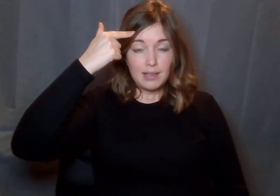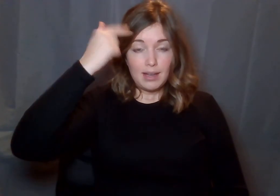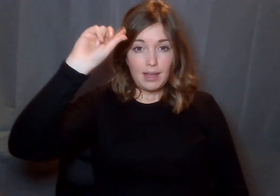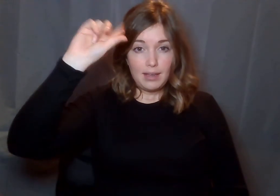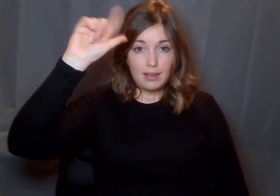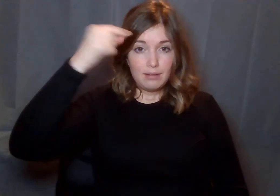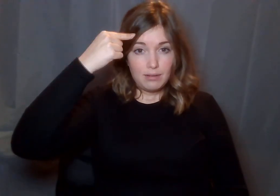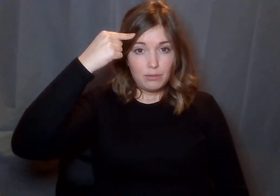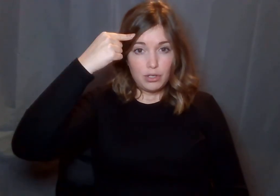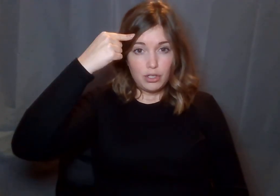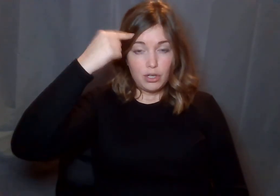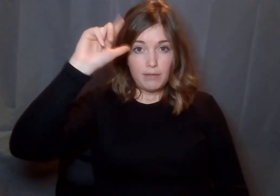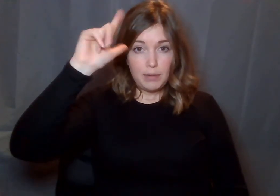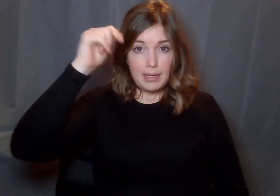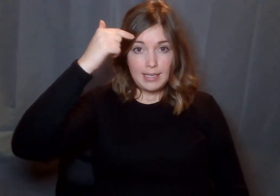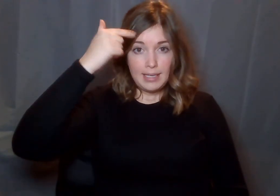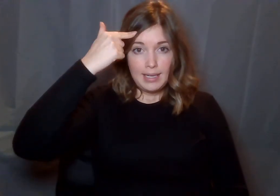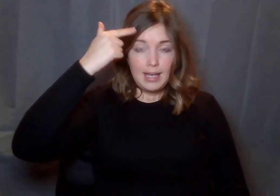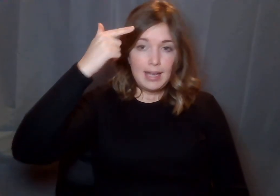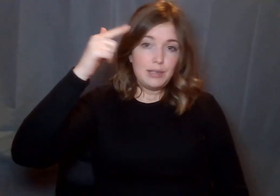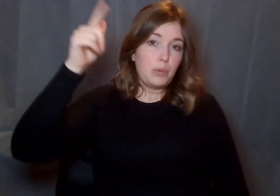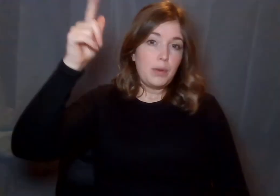like that, government. And so when